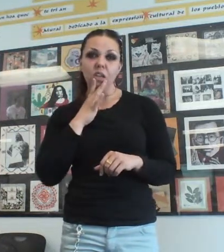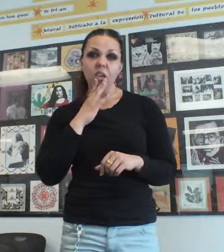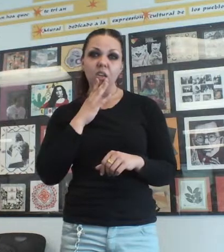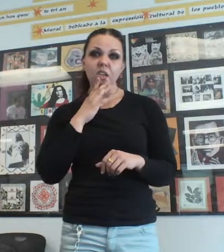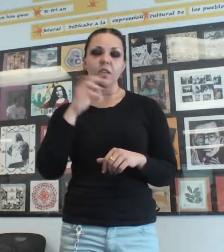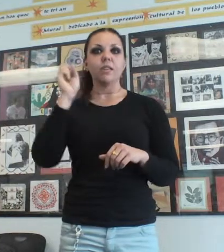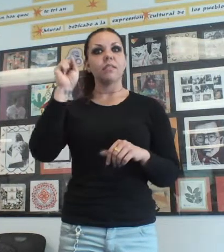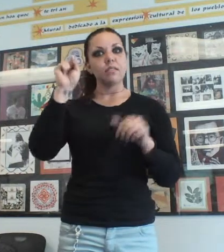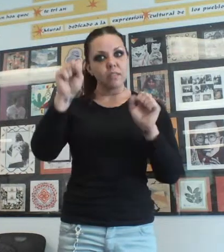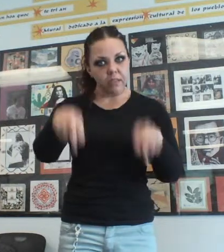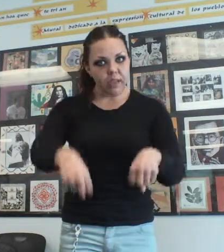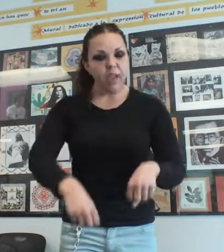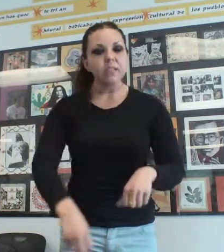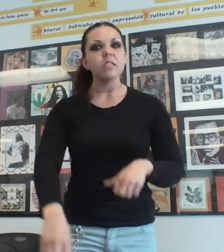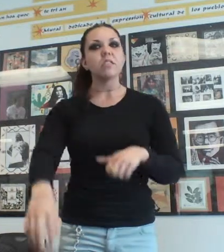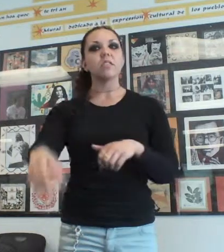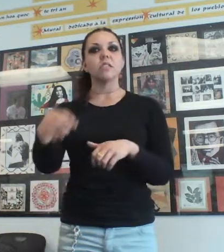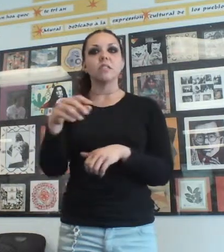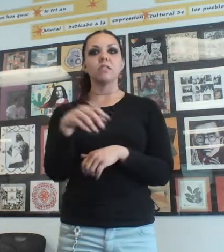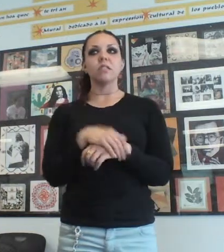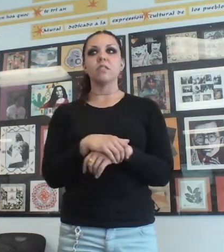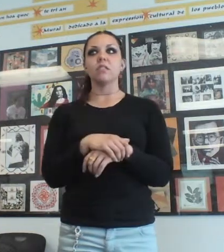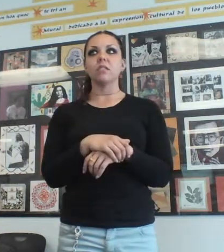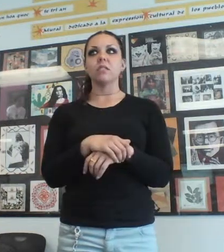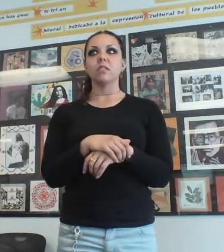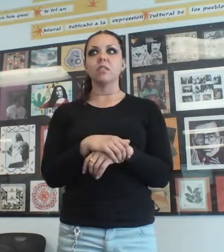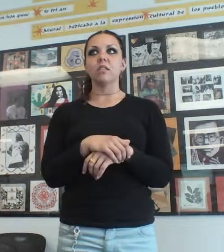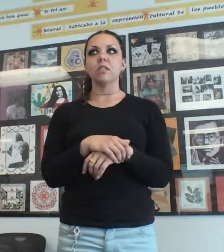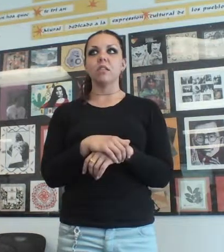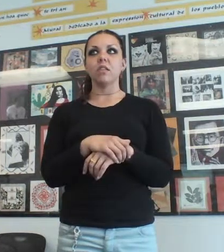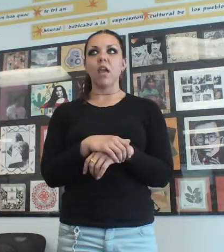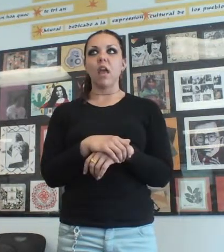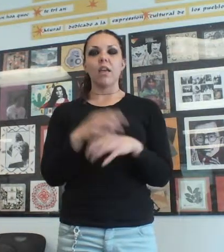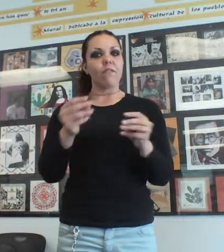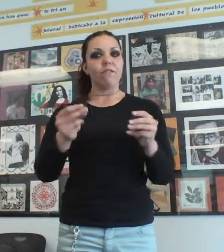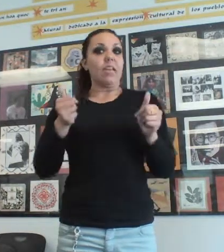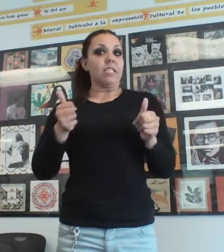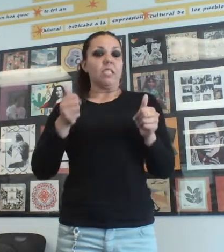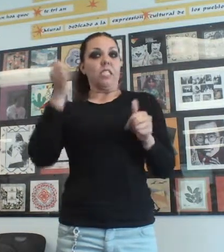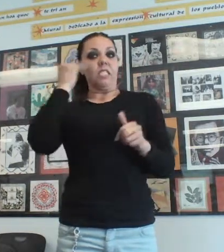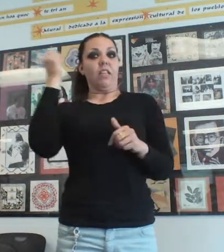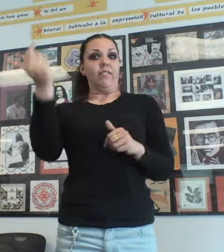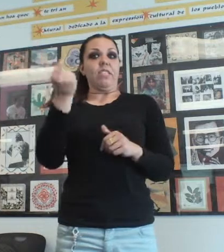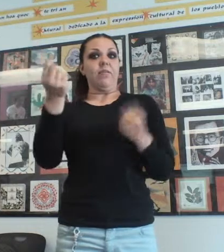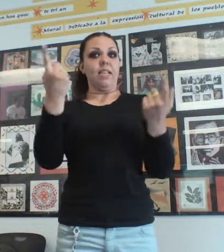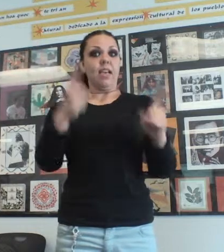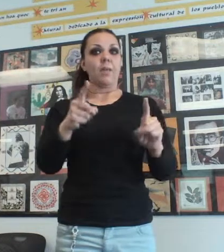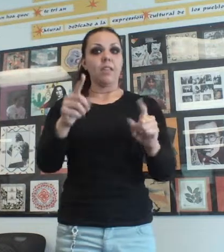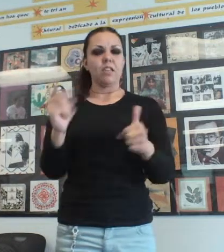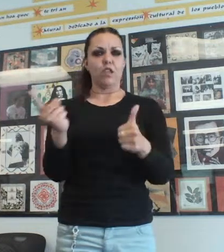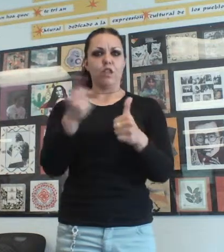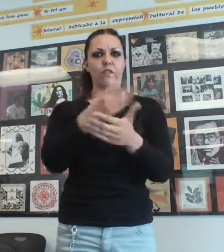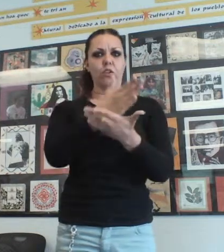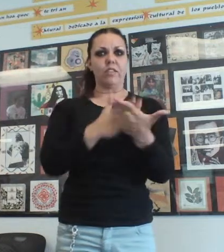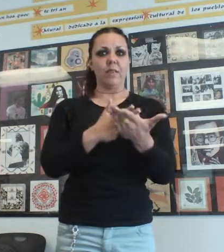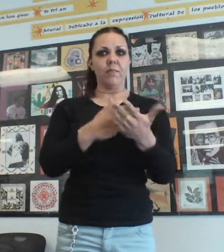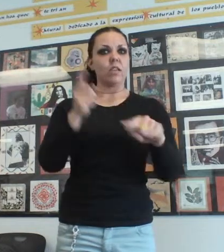bam. If something happens in that first step, you can't put something out. There's no way to put anything out.